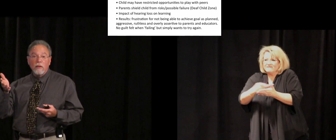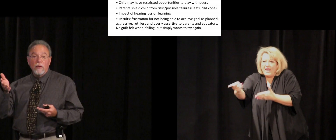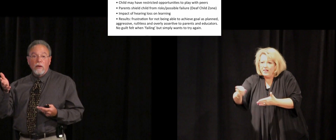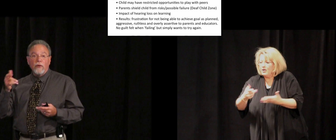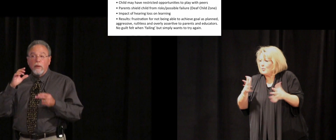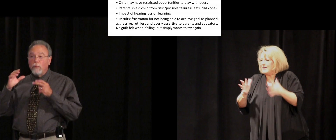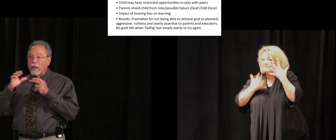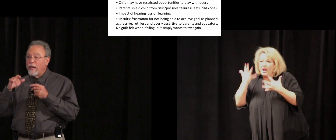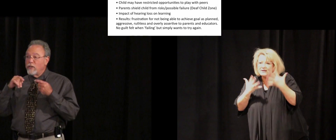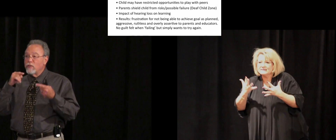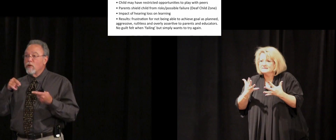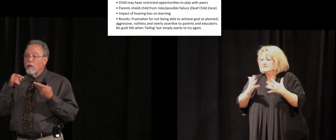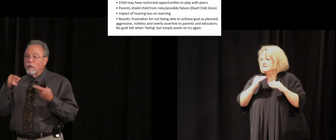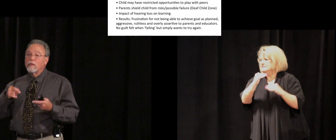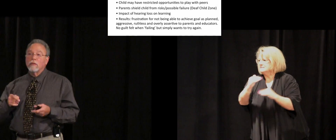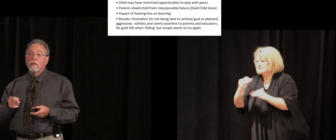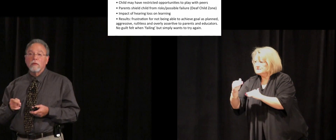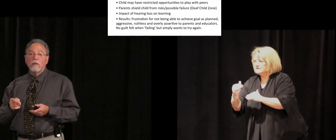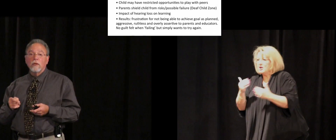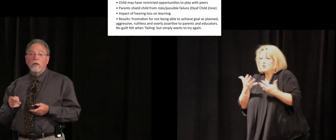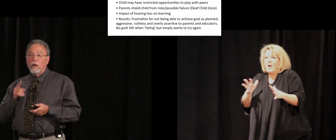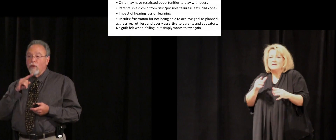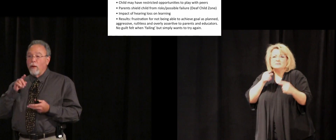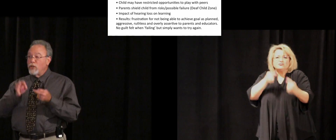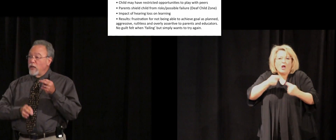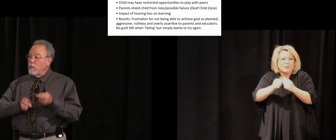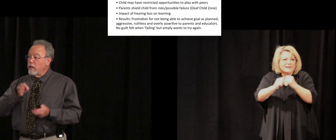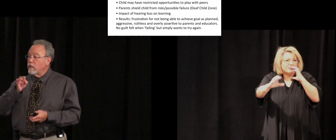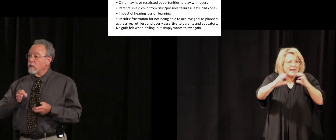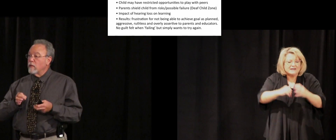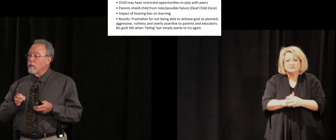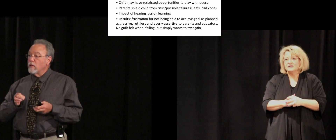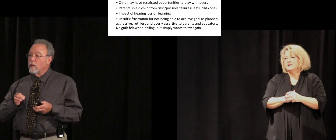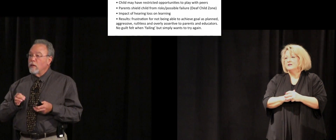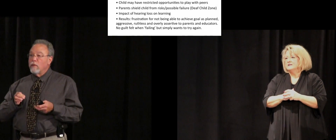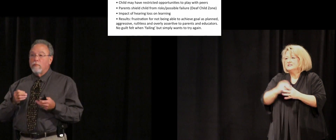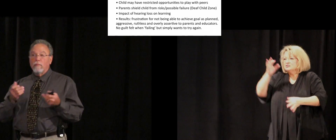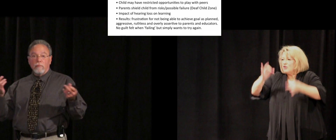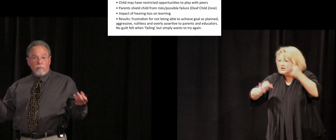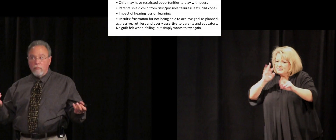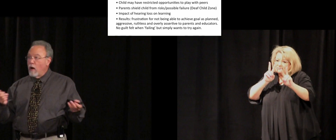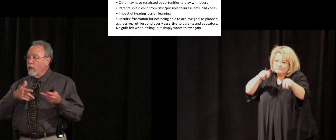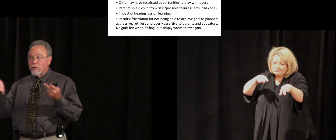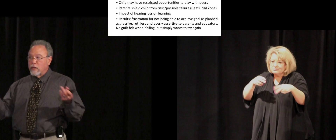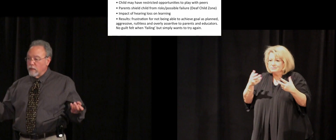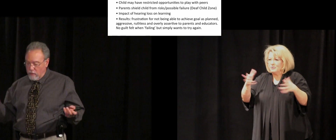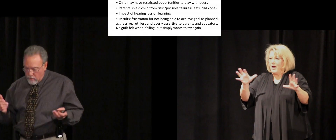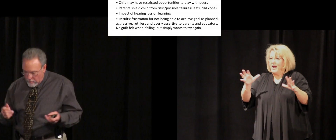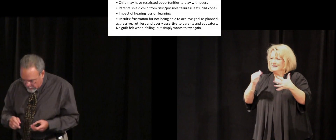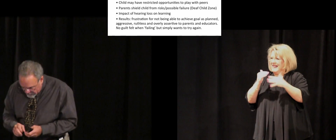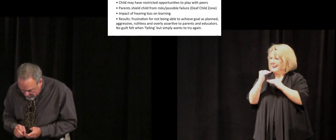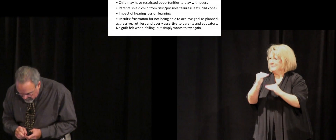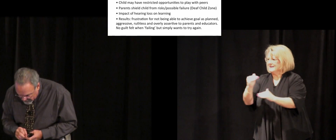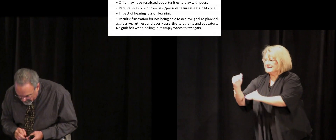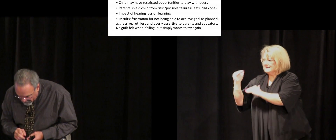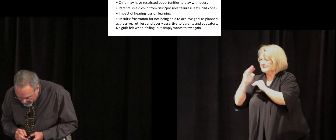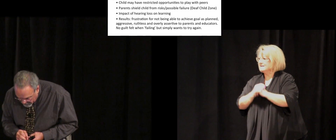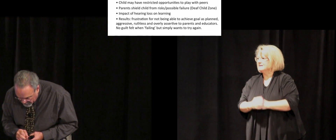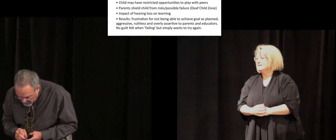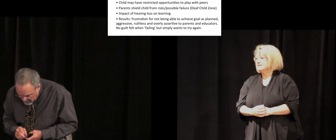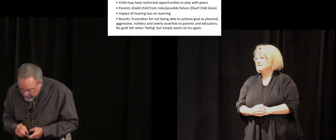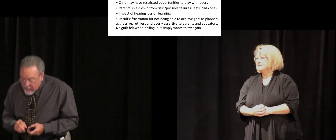So you feel capable and you can accomplish things. You get a sense of pride in your work at this age. You're